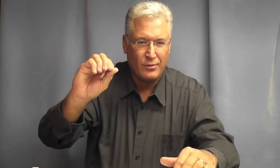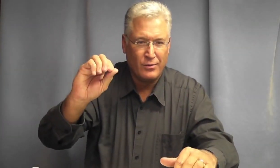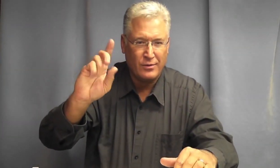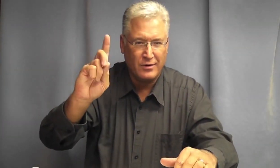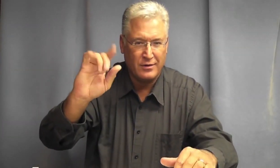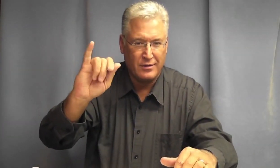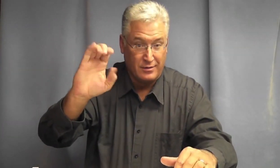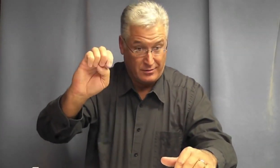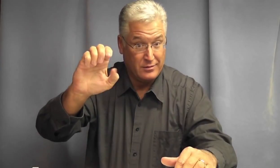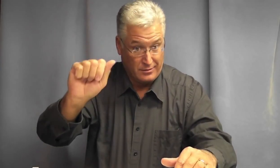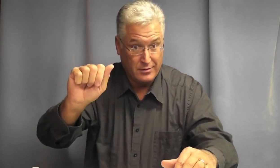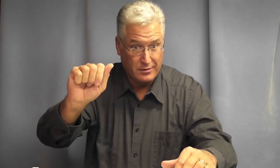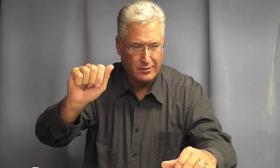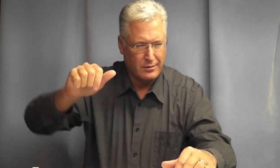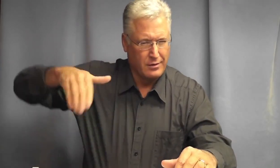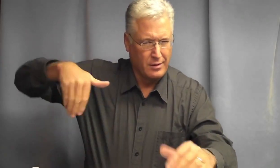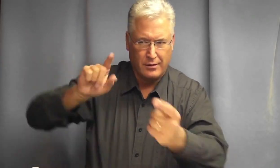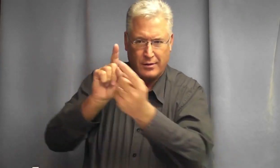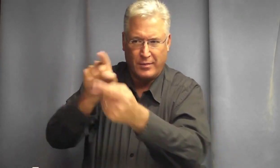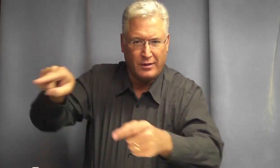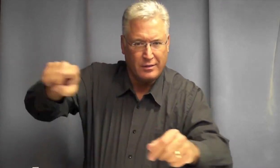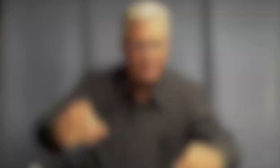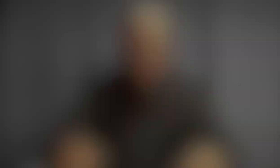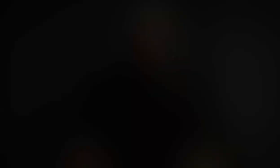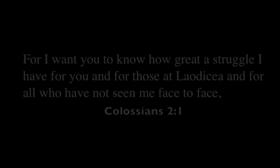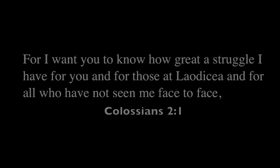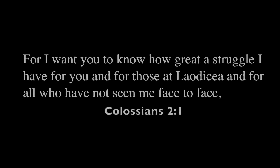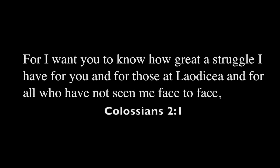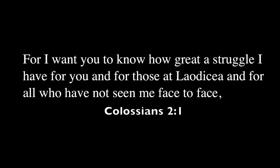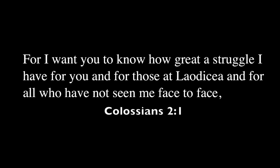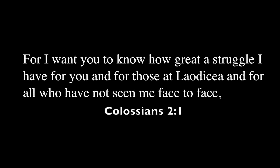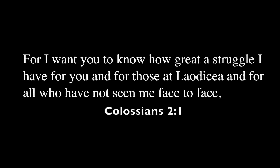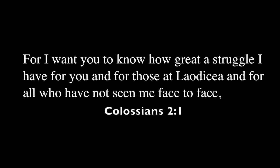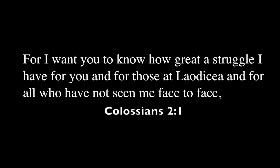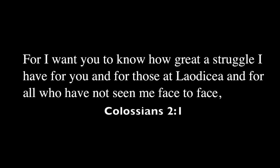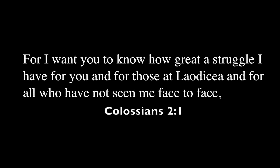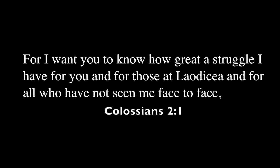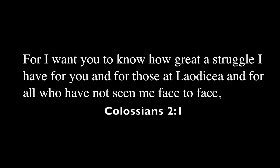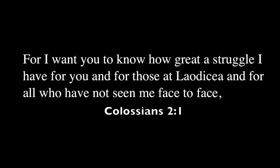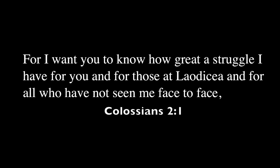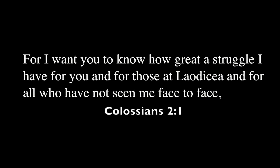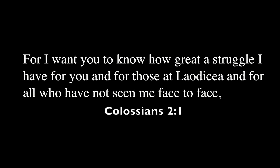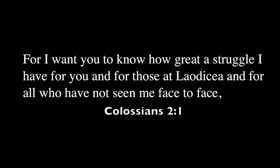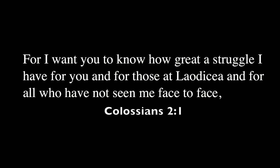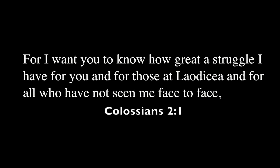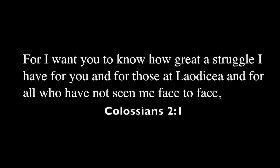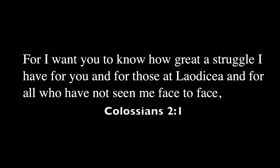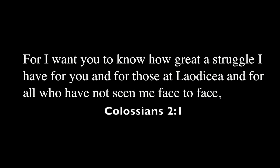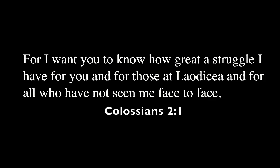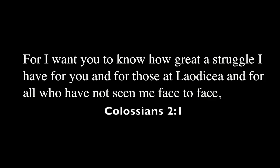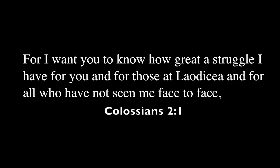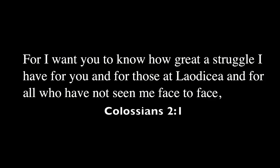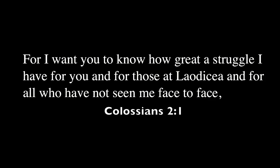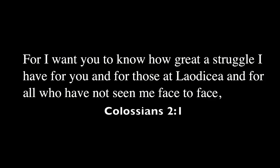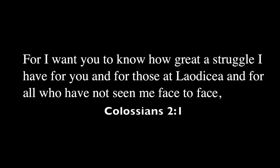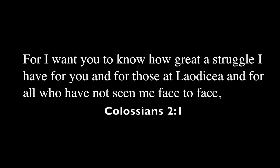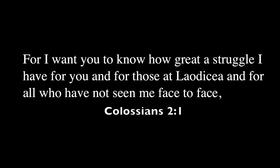Laodicea also, who he had not even met yet. For I want you to know how great a struggle I have for you and for those